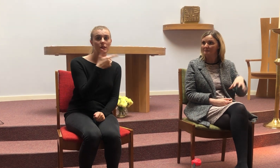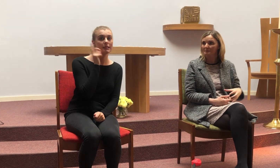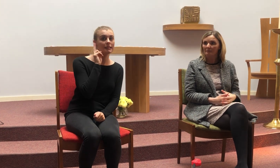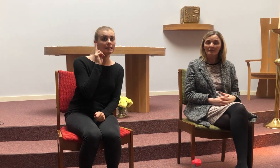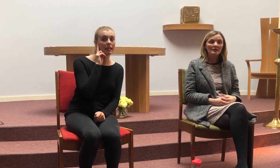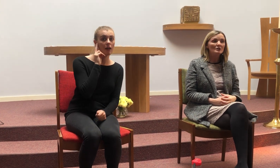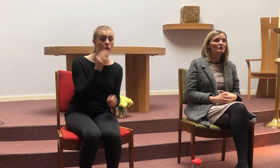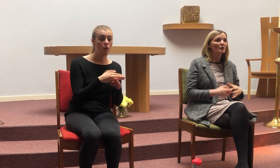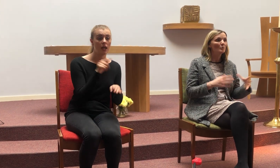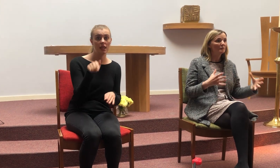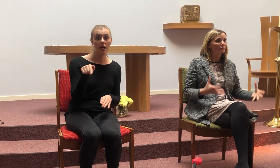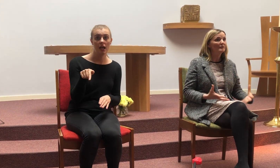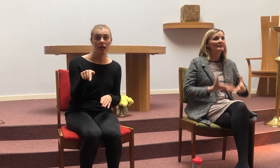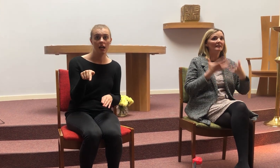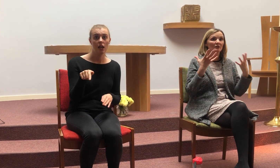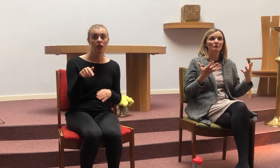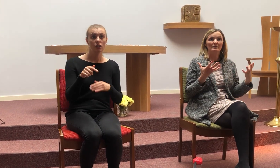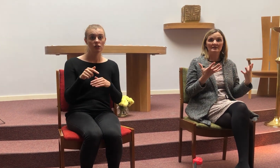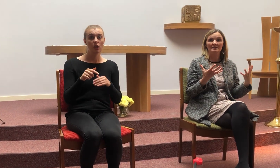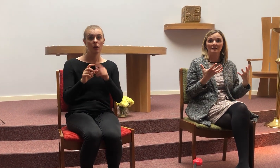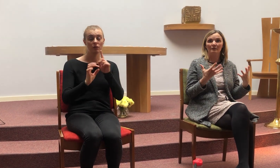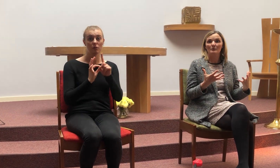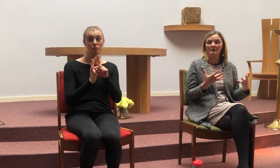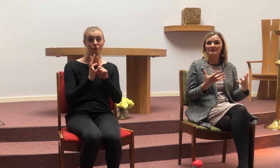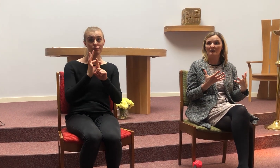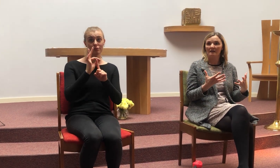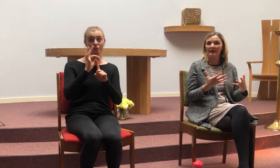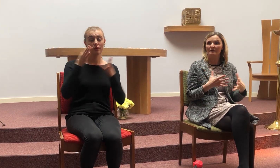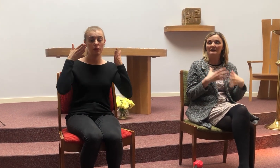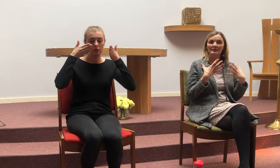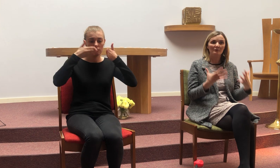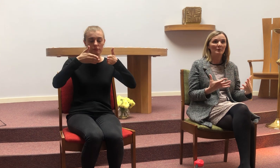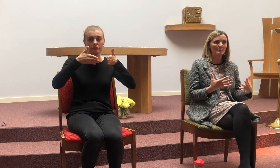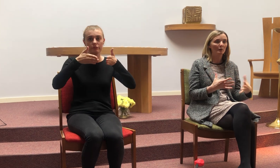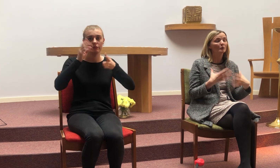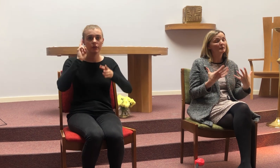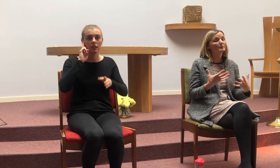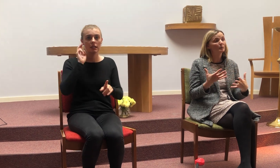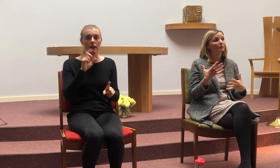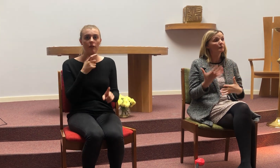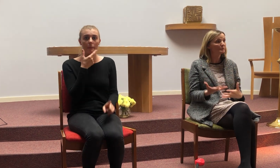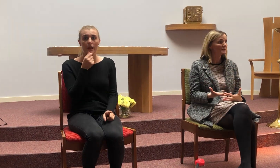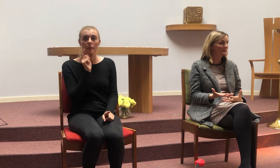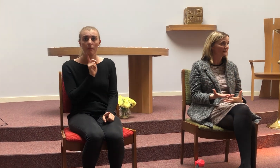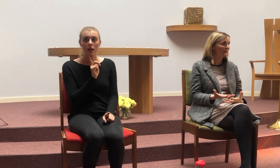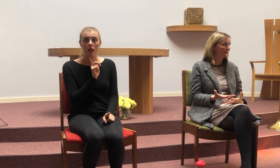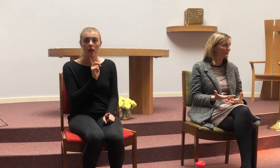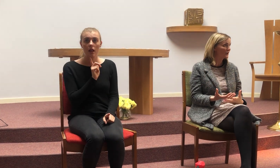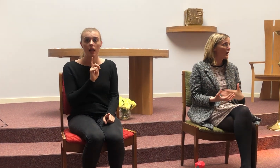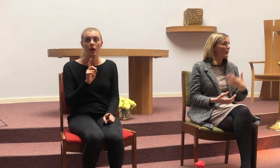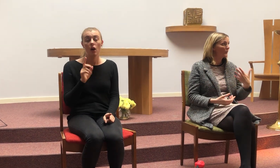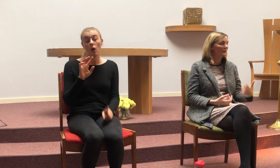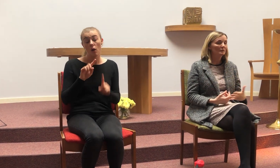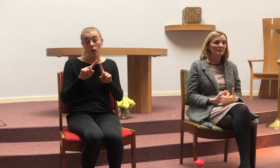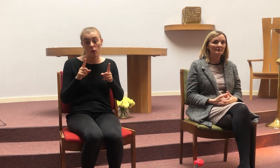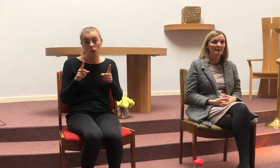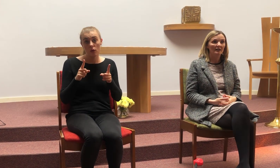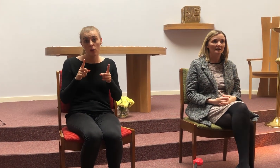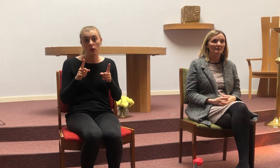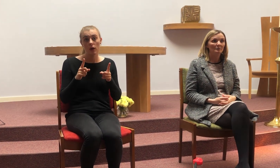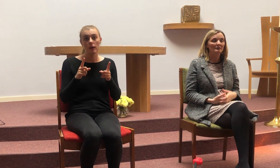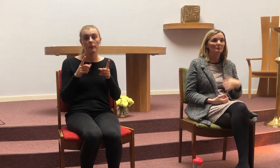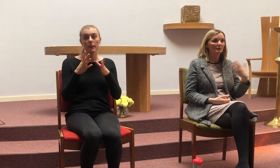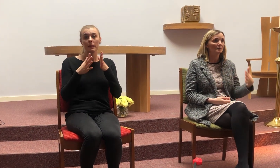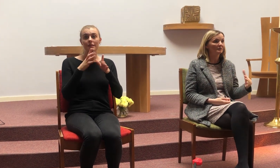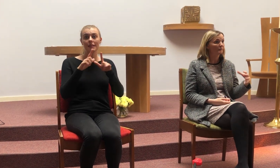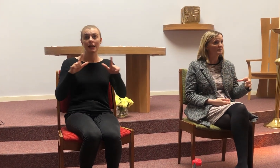there. So we've really increased the focus on having deaf people, or people who are fluent in sign language, working with